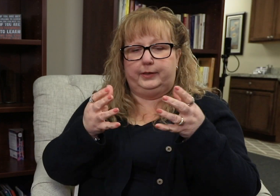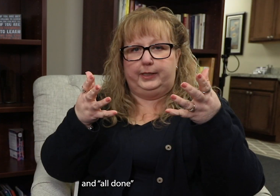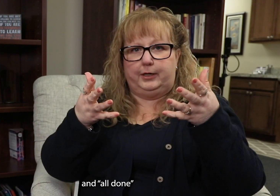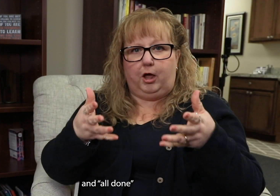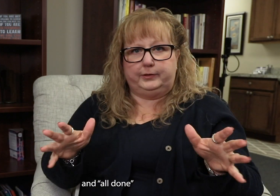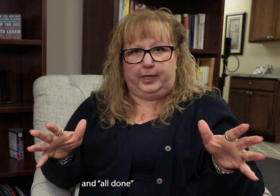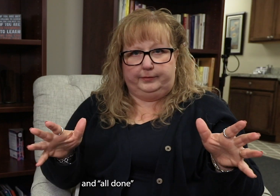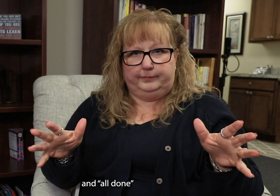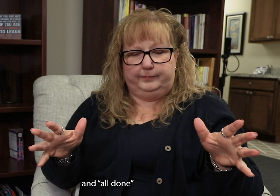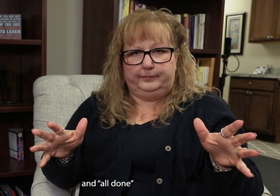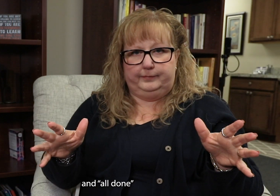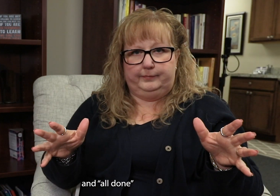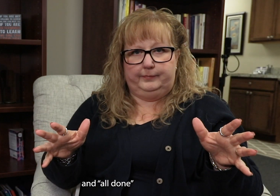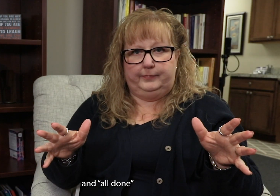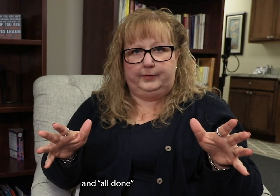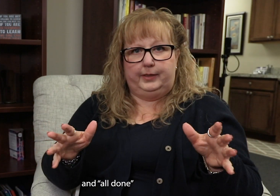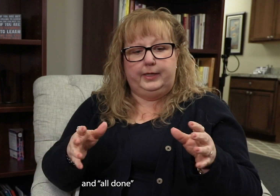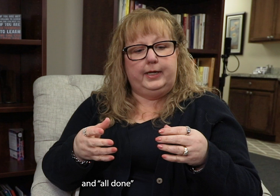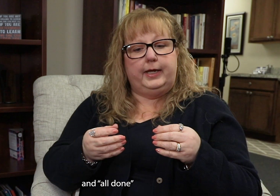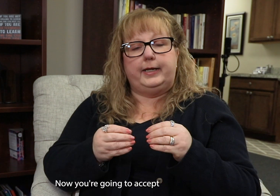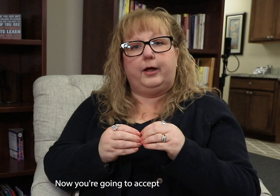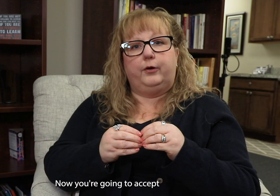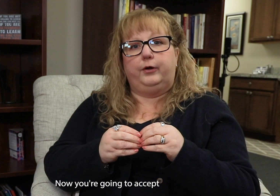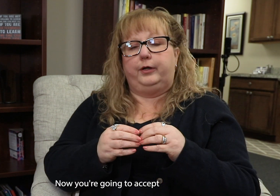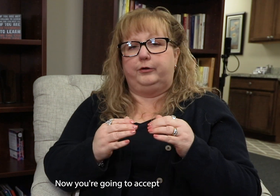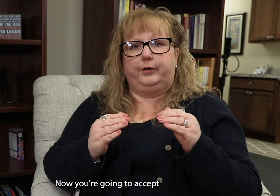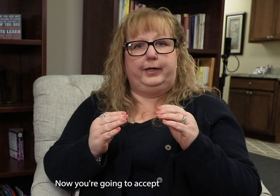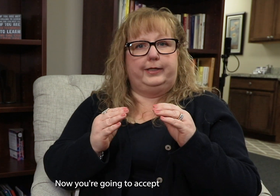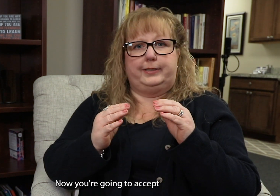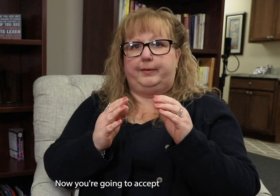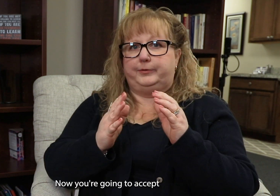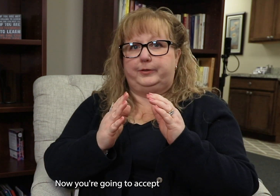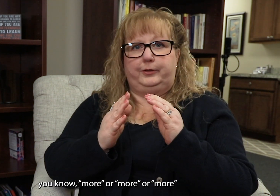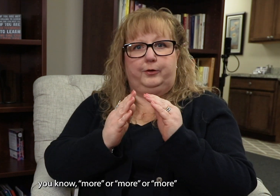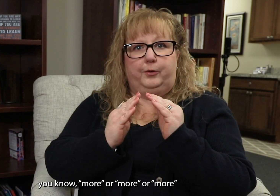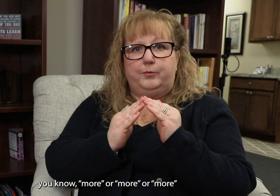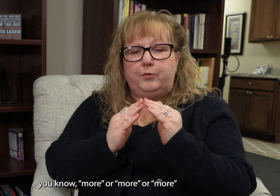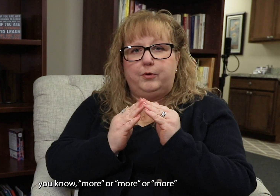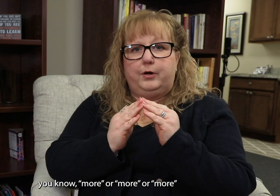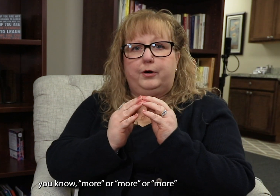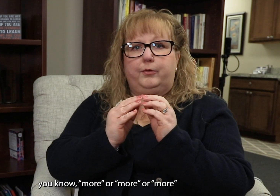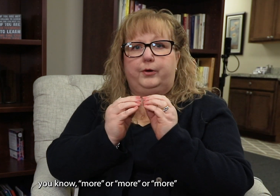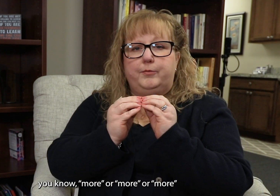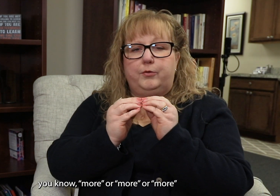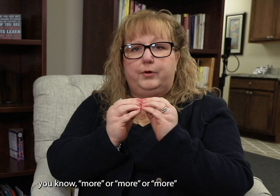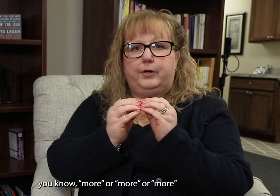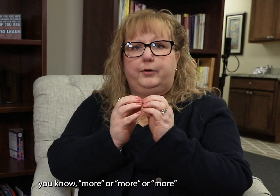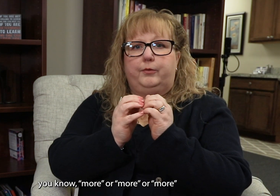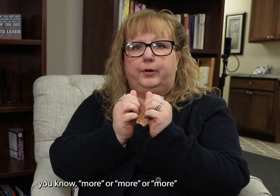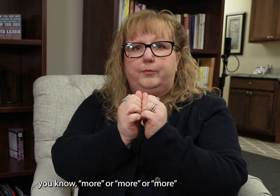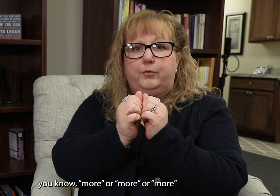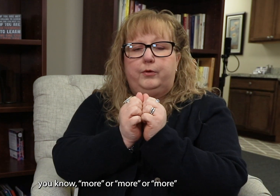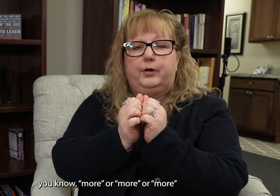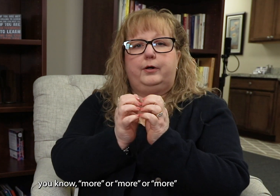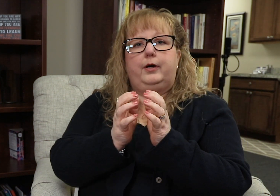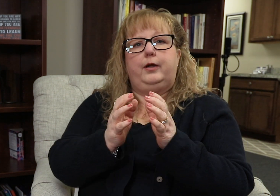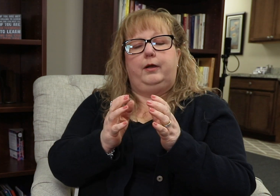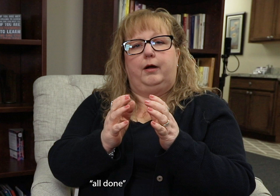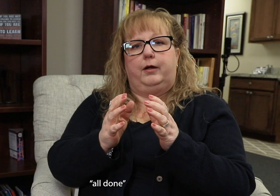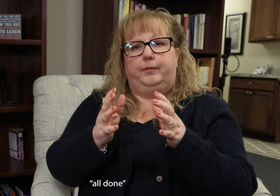and all done. Now, you're going to accept, you know, more or more or more,